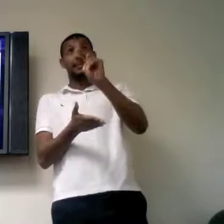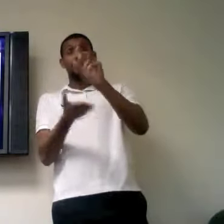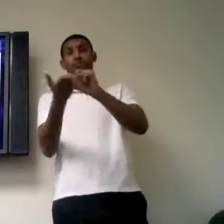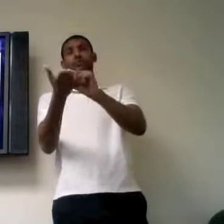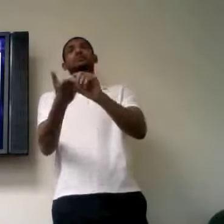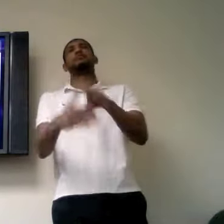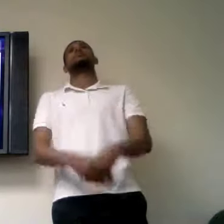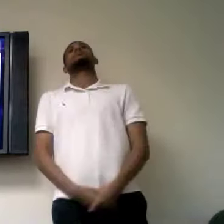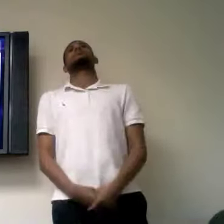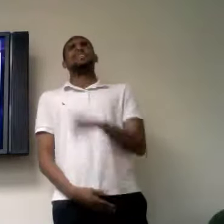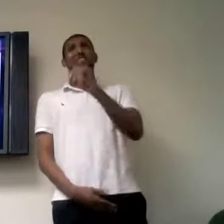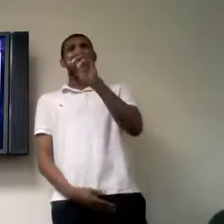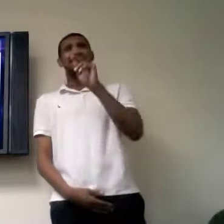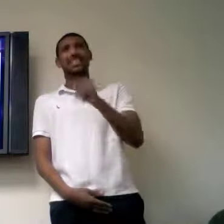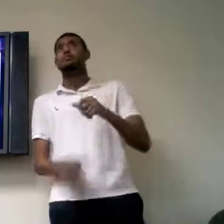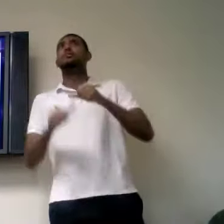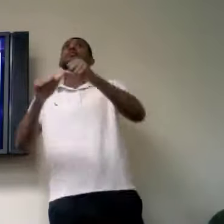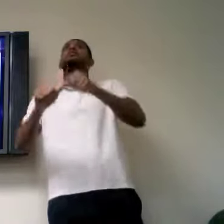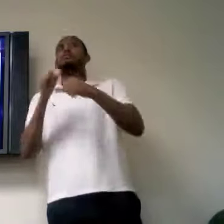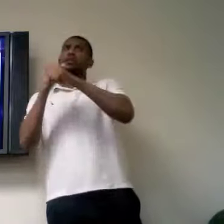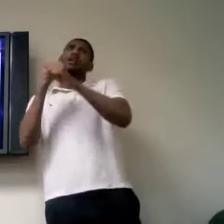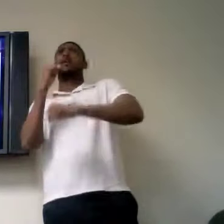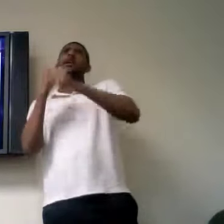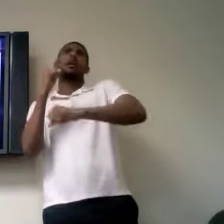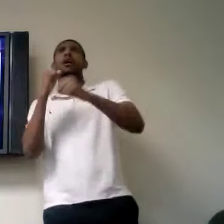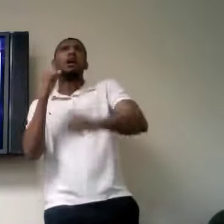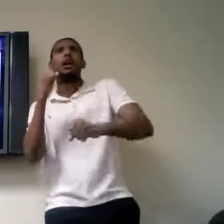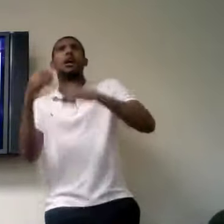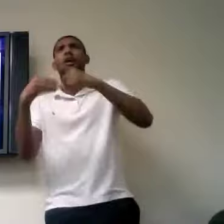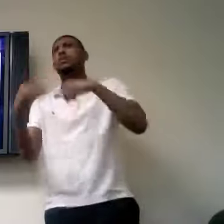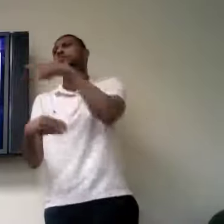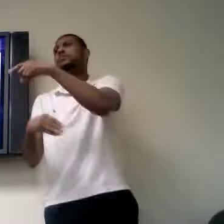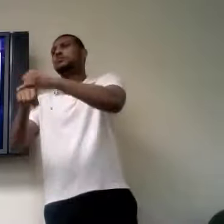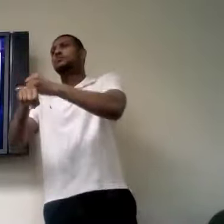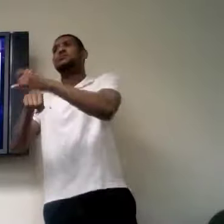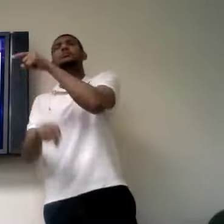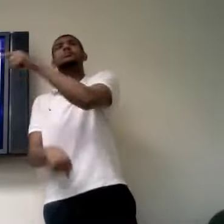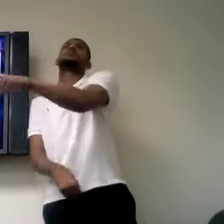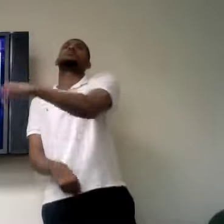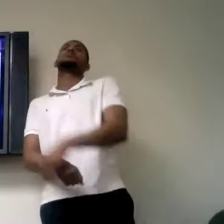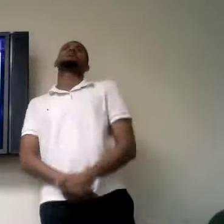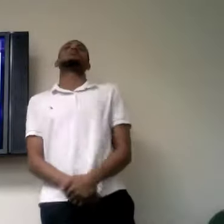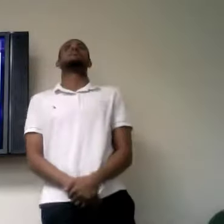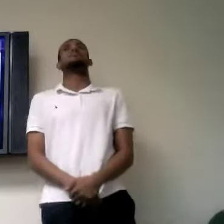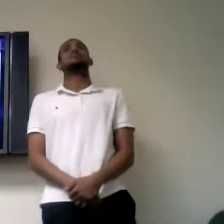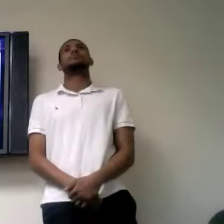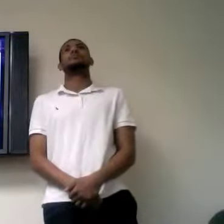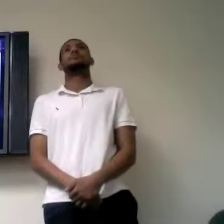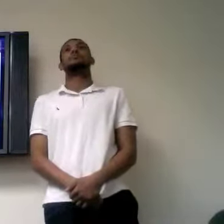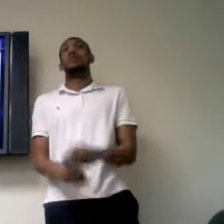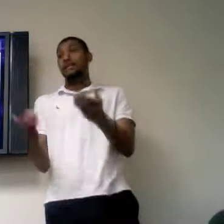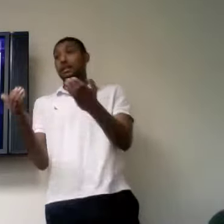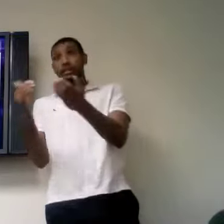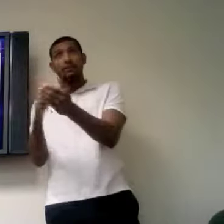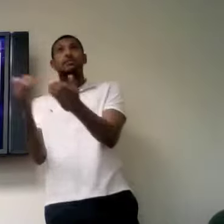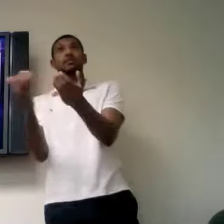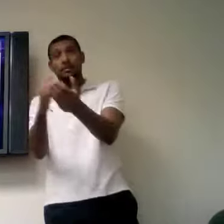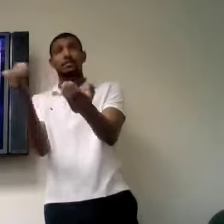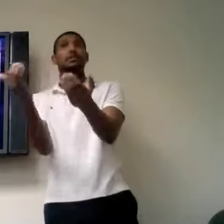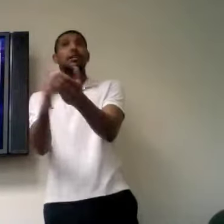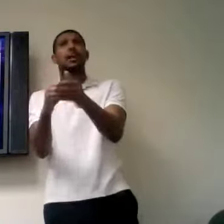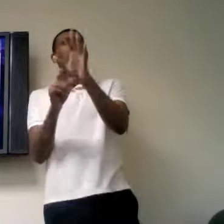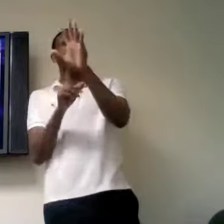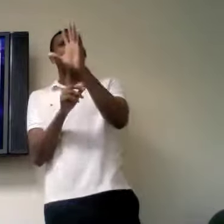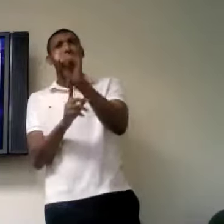Danforth was a constant source of exaggerated allegations about the Rock Island prison, which would reappear in articles 50 or